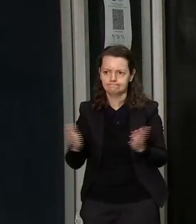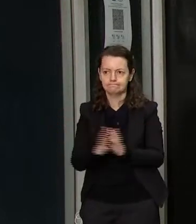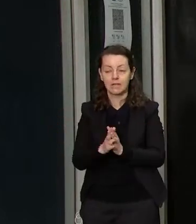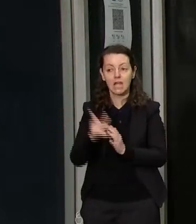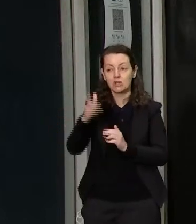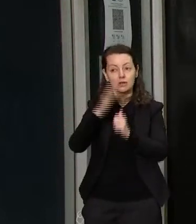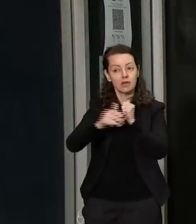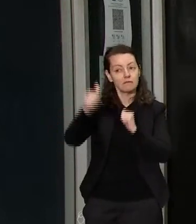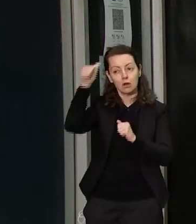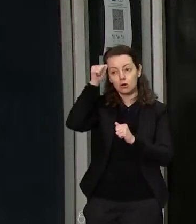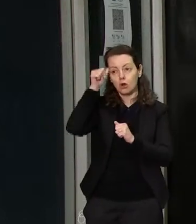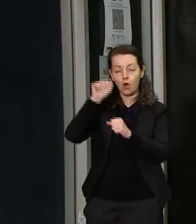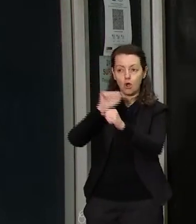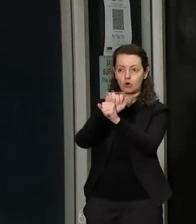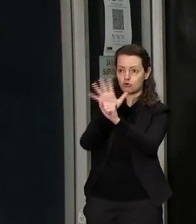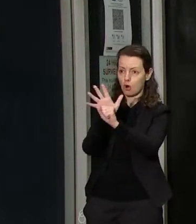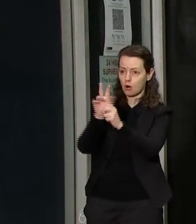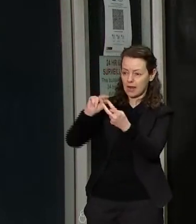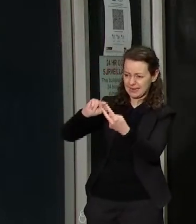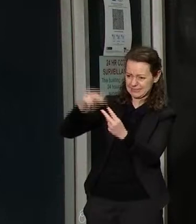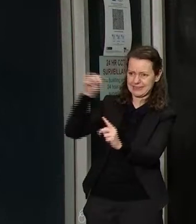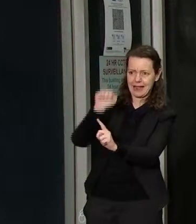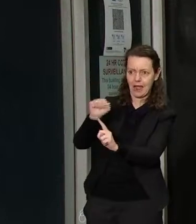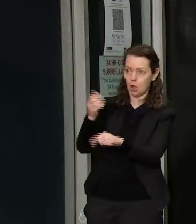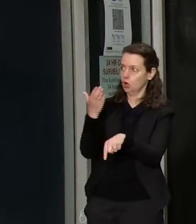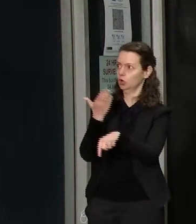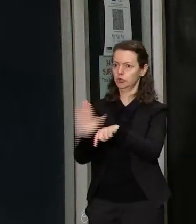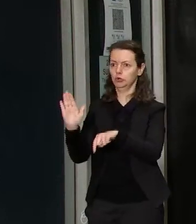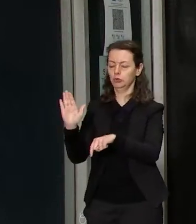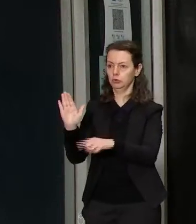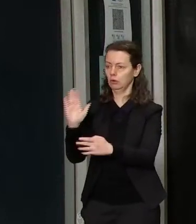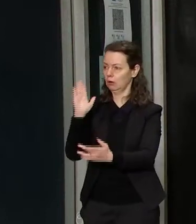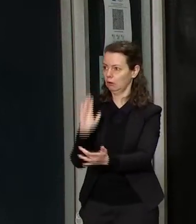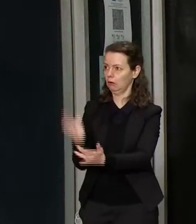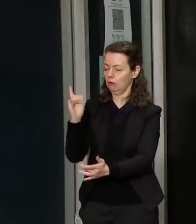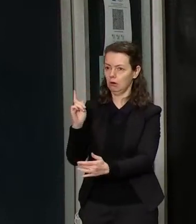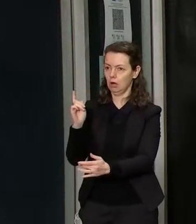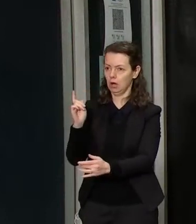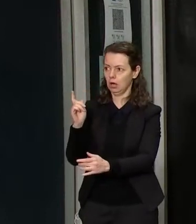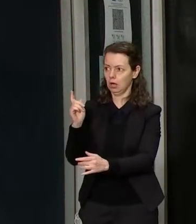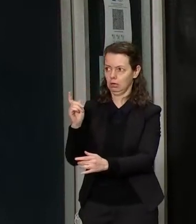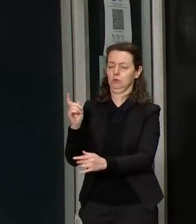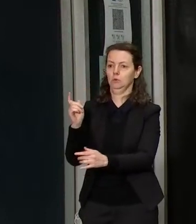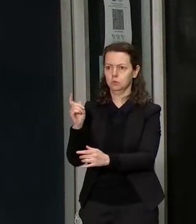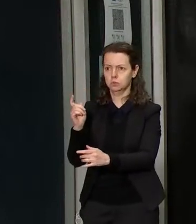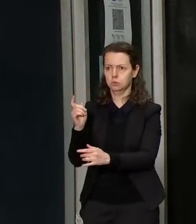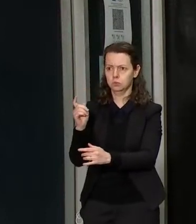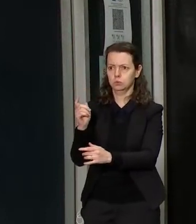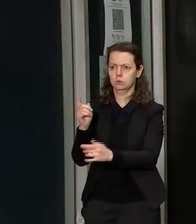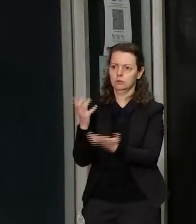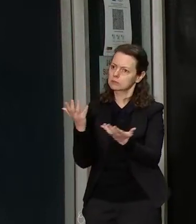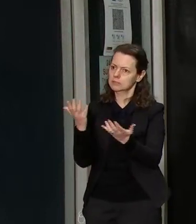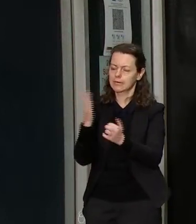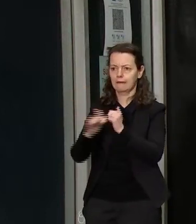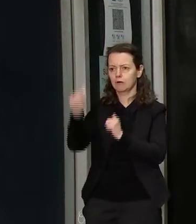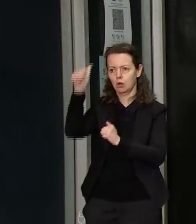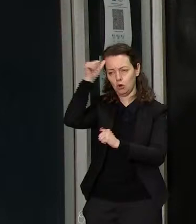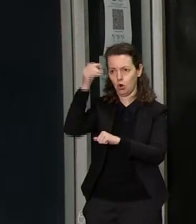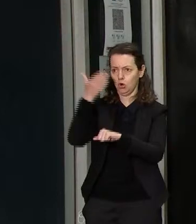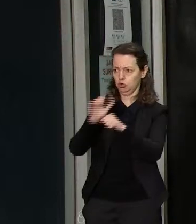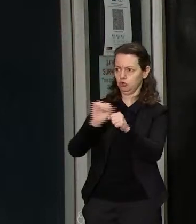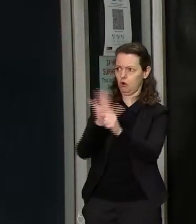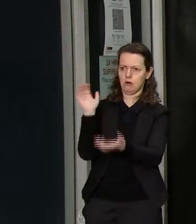emerge, if they're more transmissible, it's trickier. If they've got immune evading capability, it's trickier. But it's